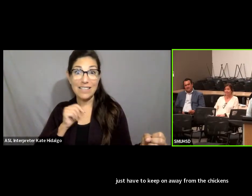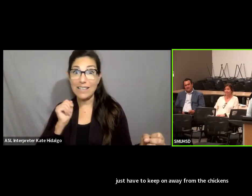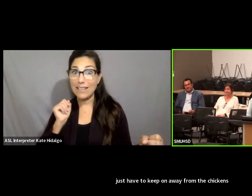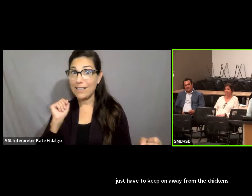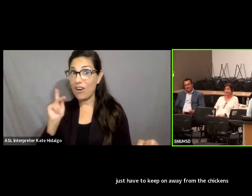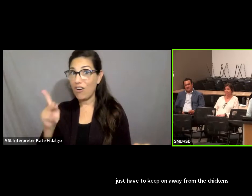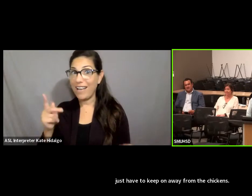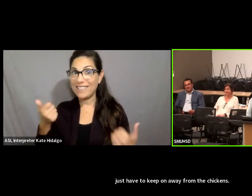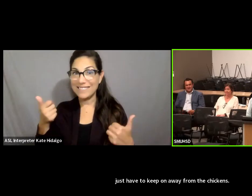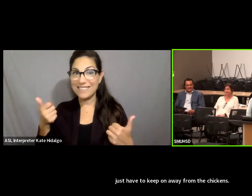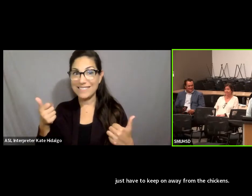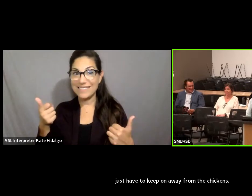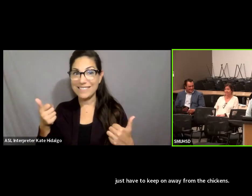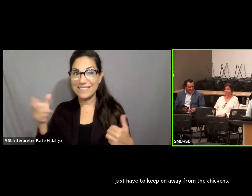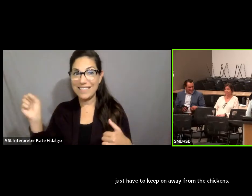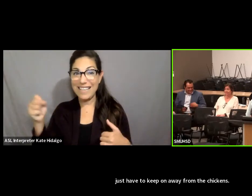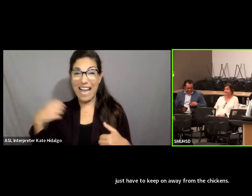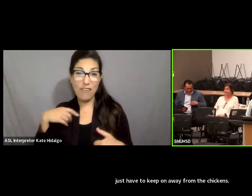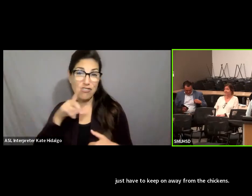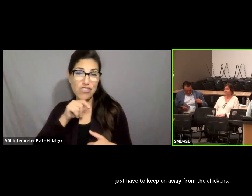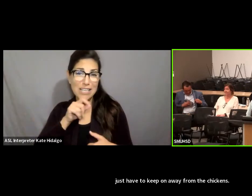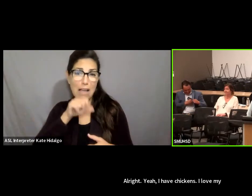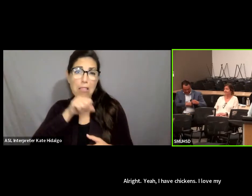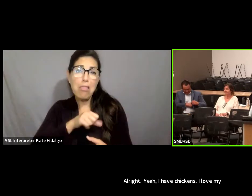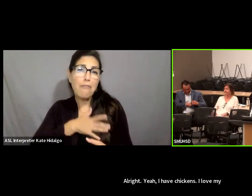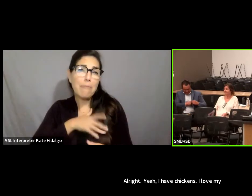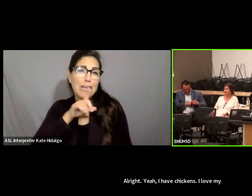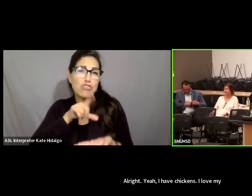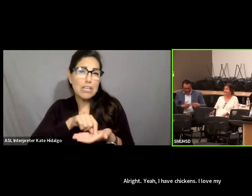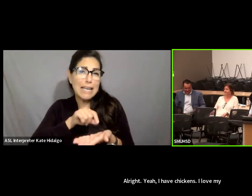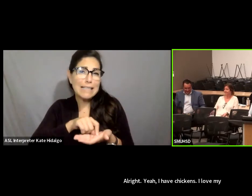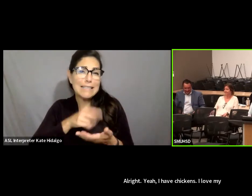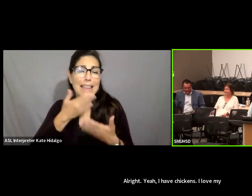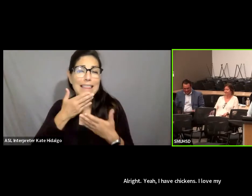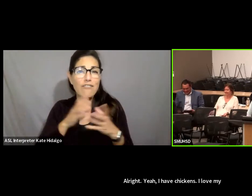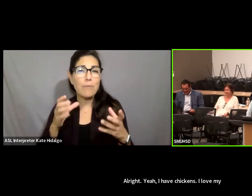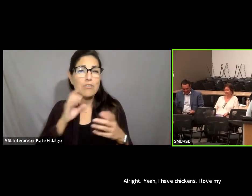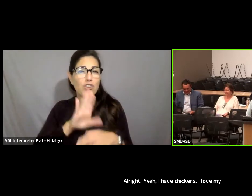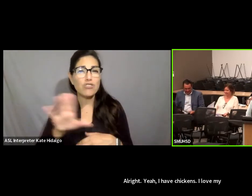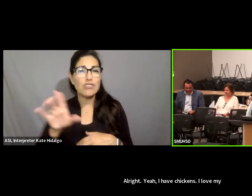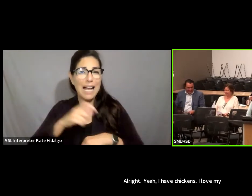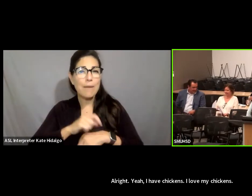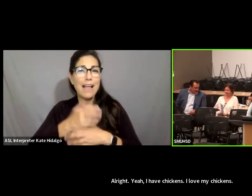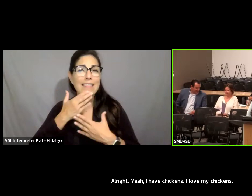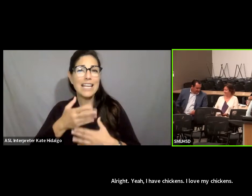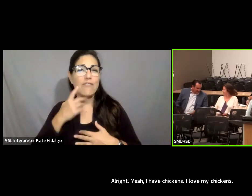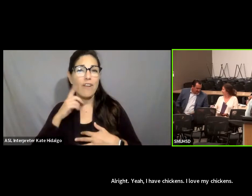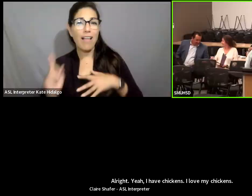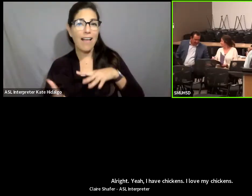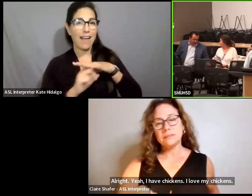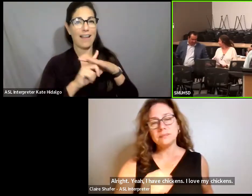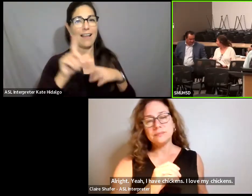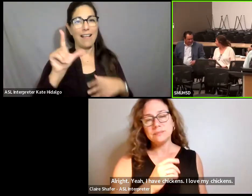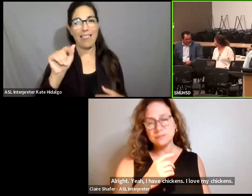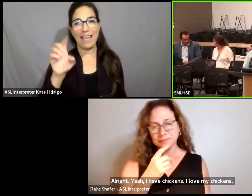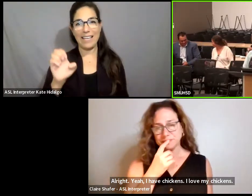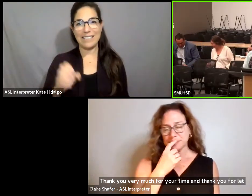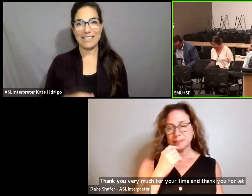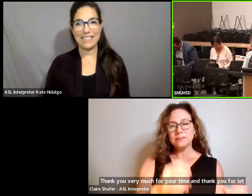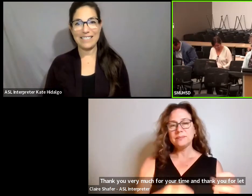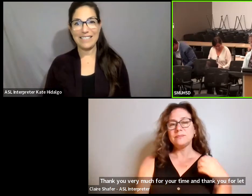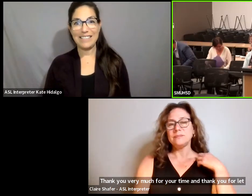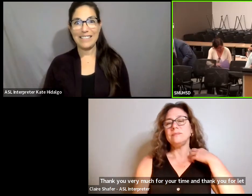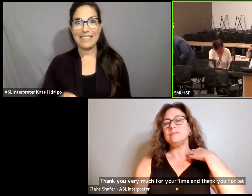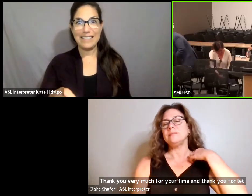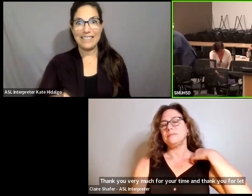right. Yeah, I have chickens. I love my chickens. So thank you very much for your time, and thank you for letting me slide in late. No again. worries. No worries.